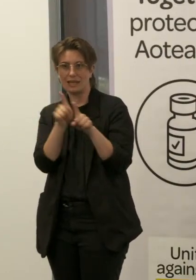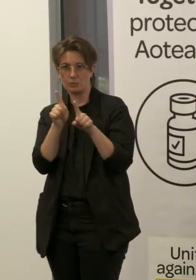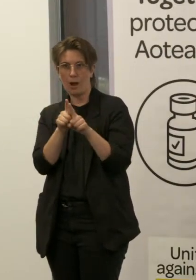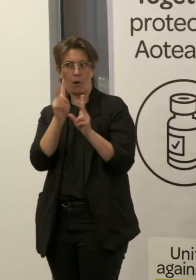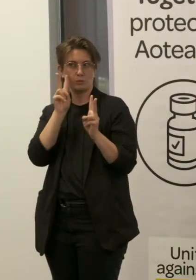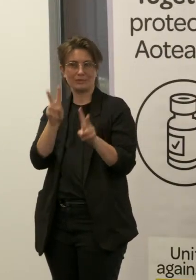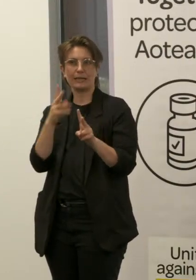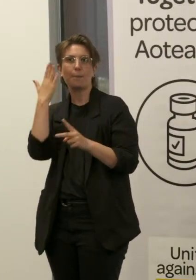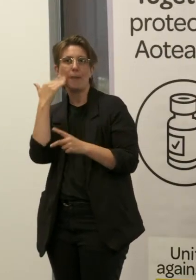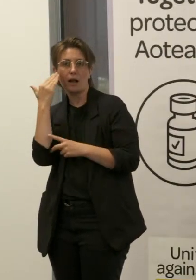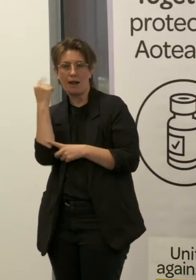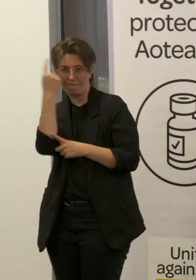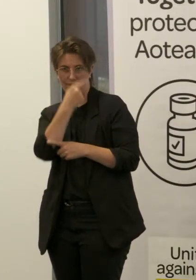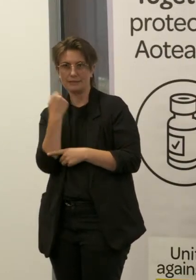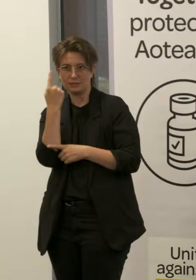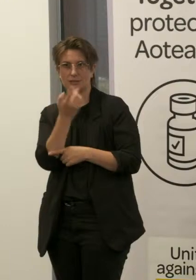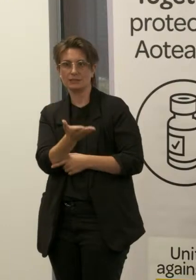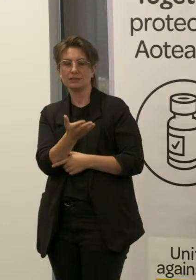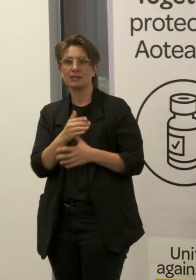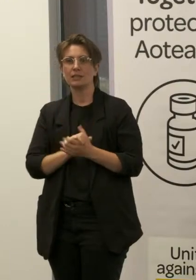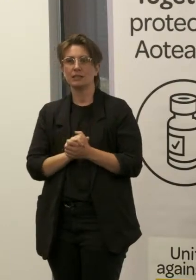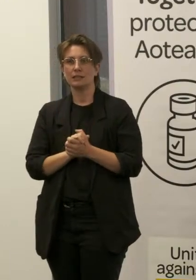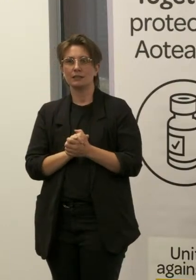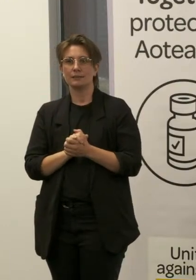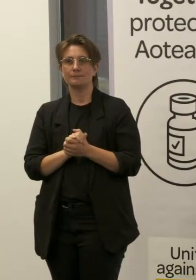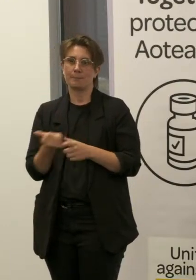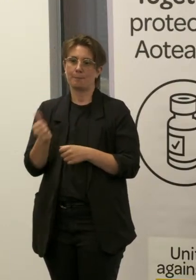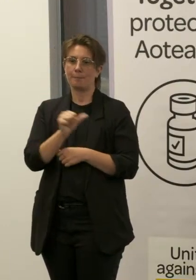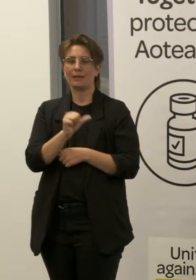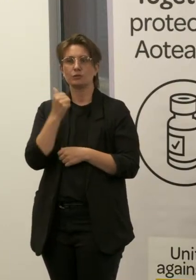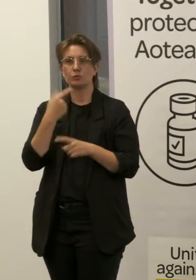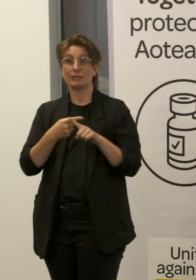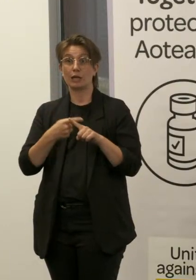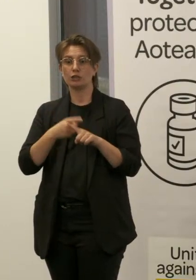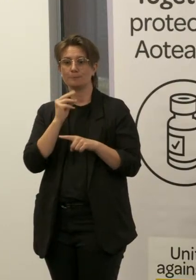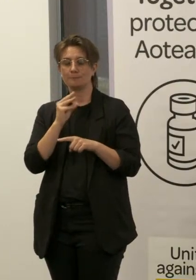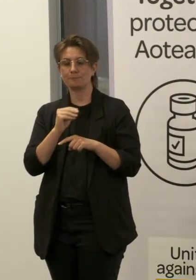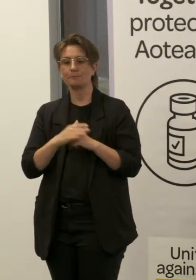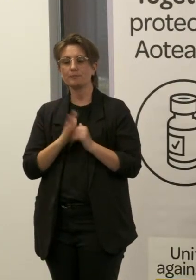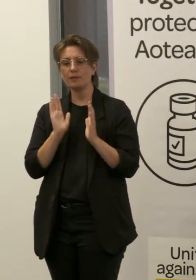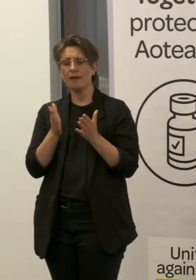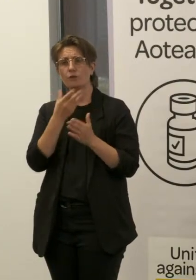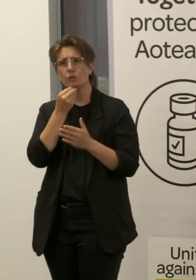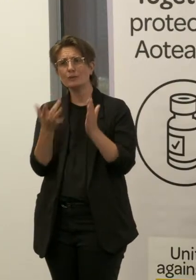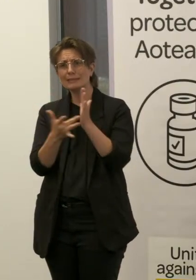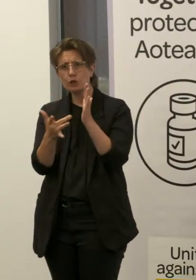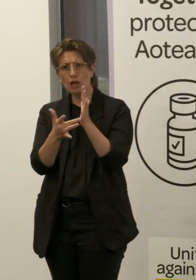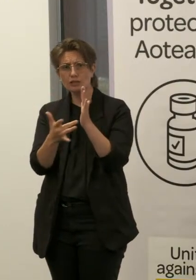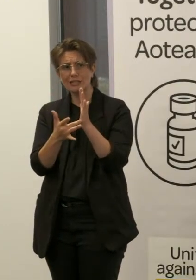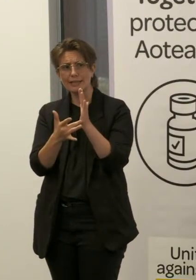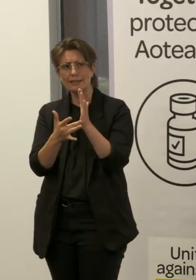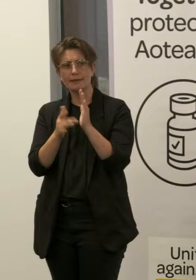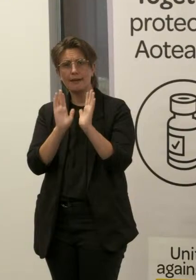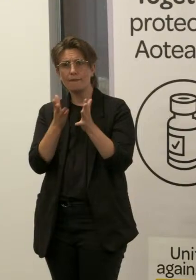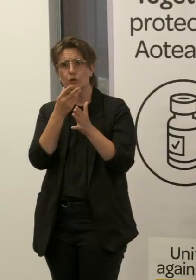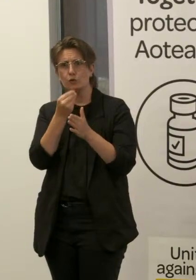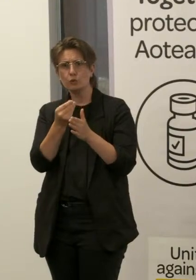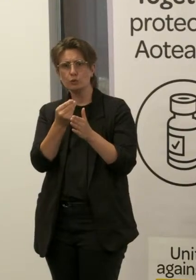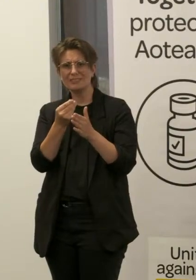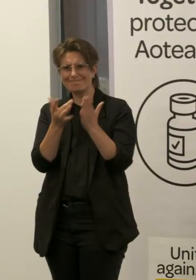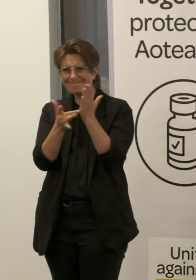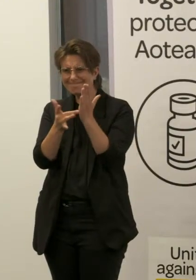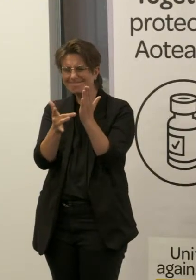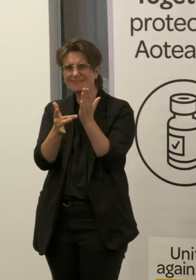to go through the minefield of all this technology and technical stuff. We aren't having